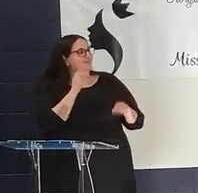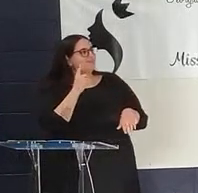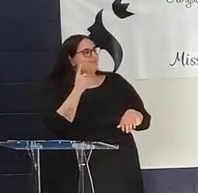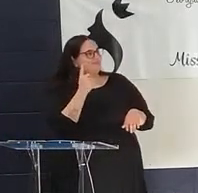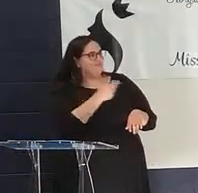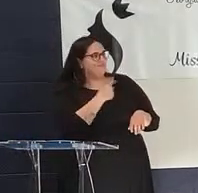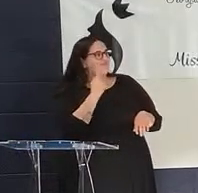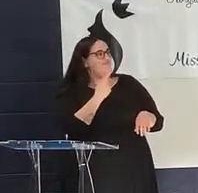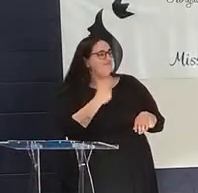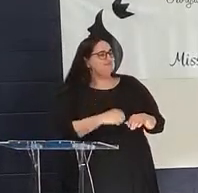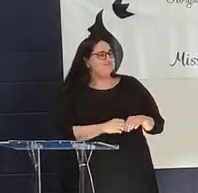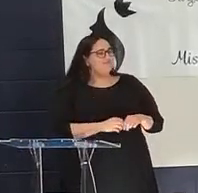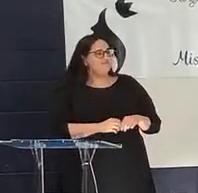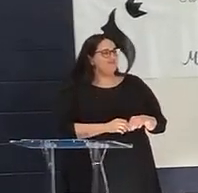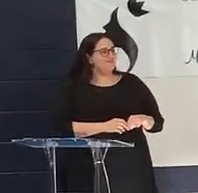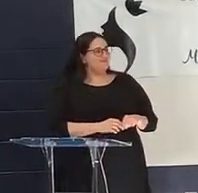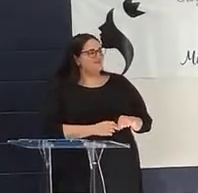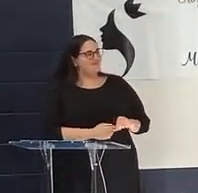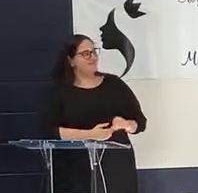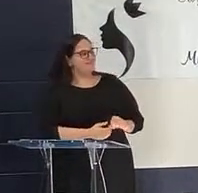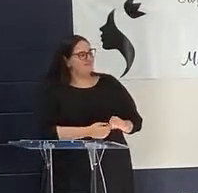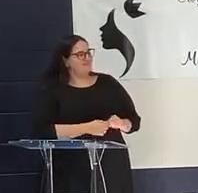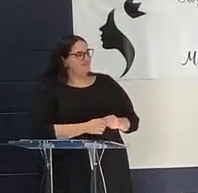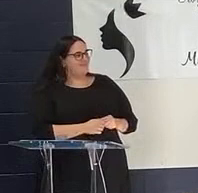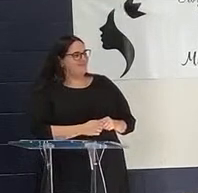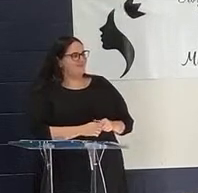All right, ladies, if you would turn around, please.